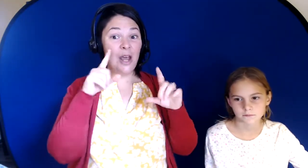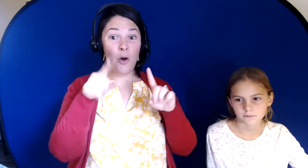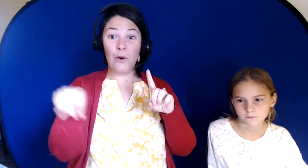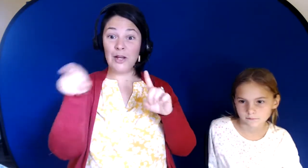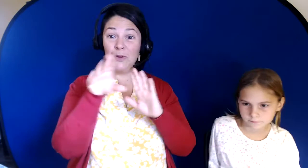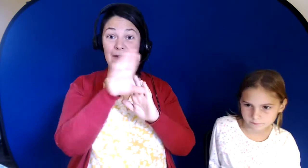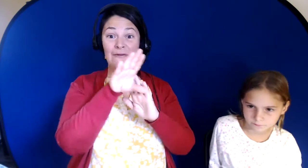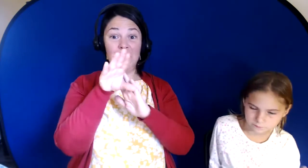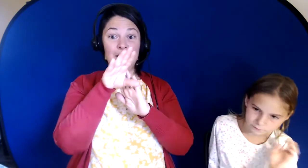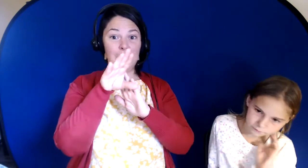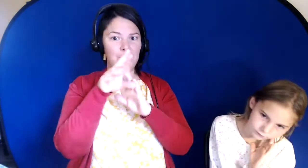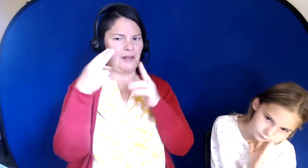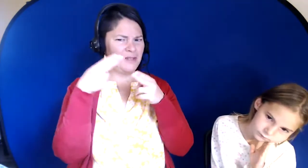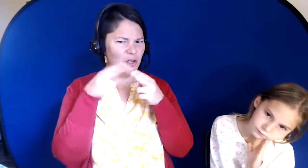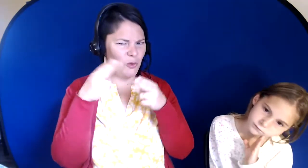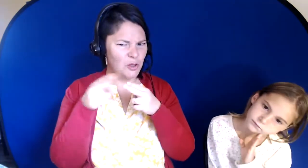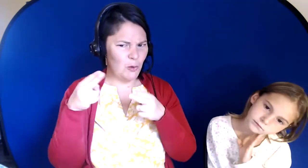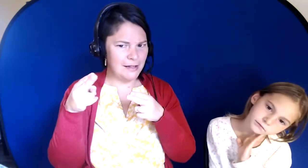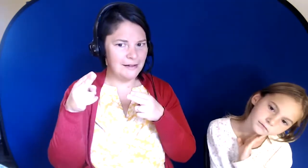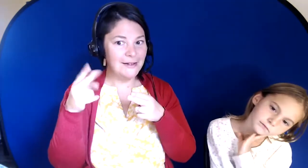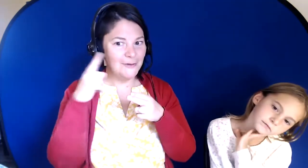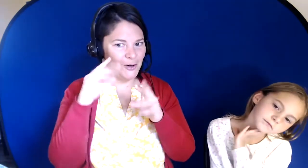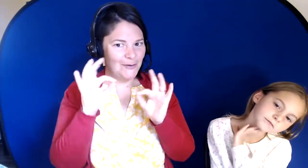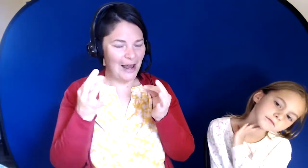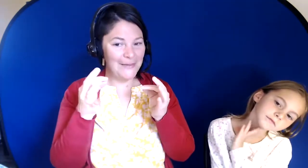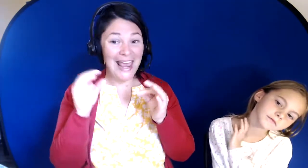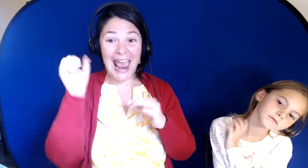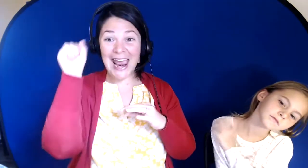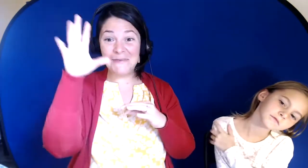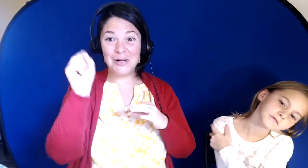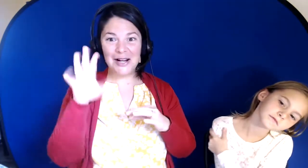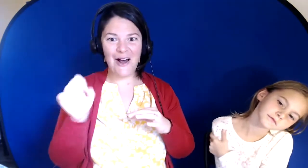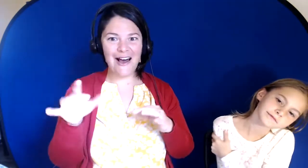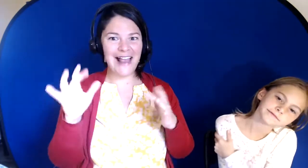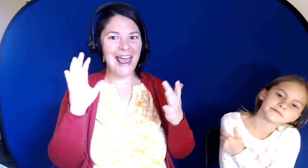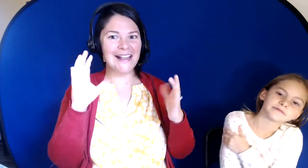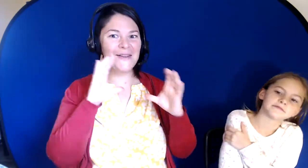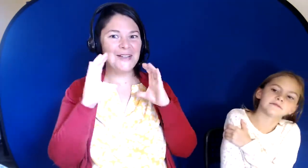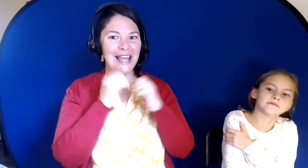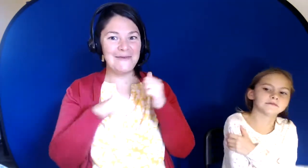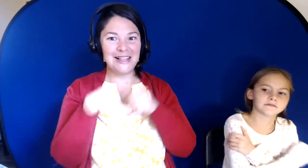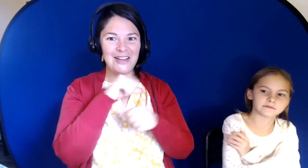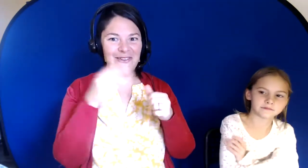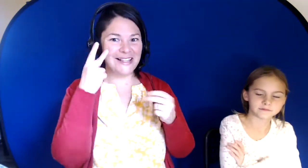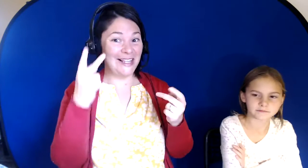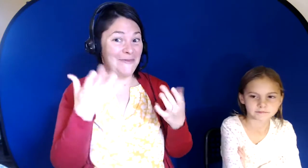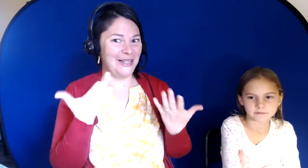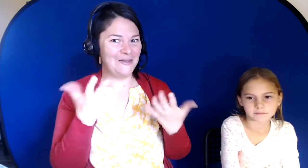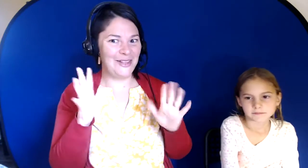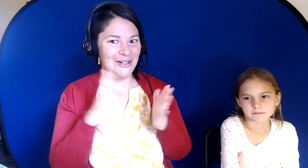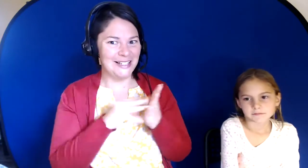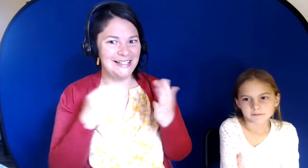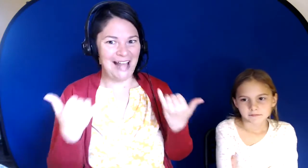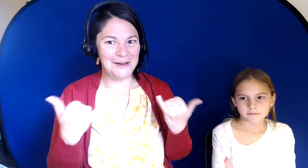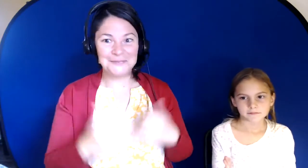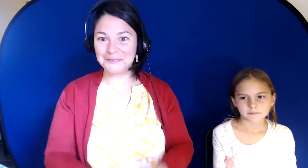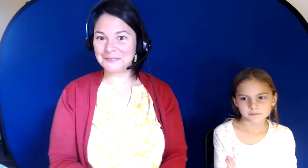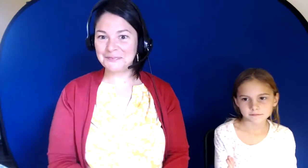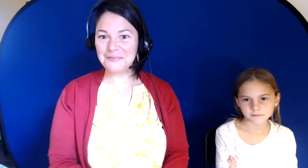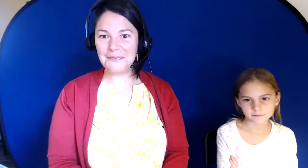you can videotape yourself short for your family and put it on and communicate with each other and see what you've learned today.